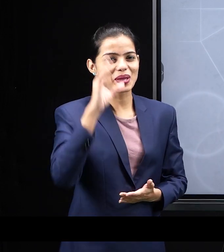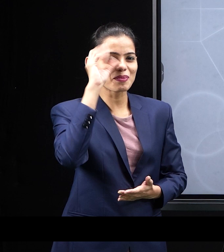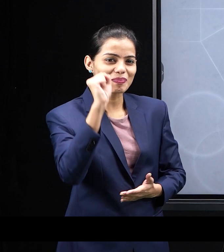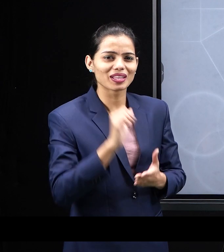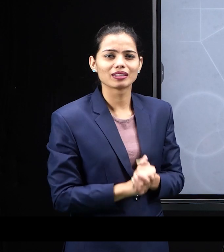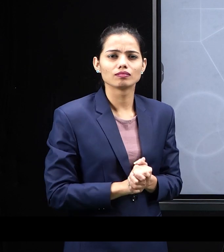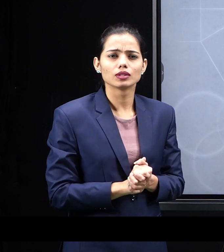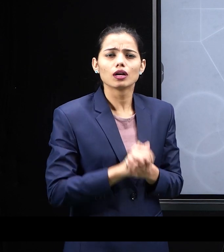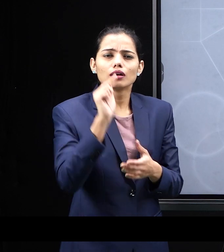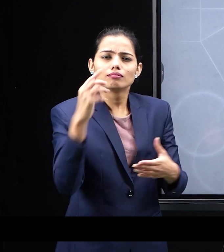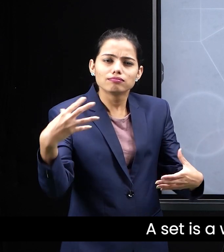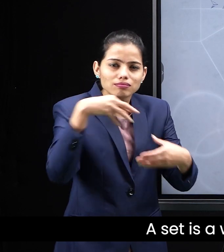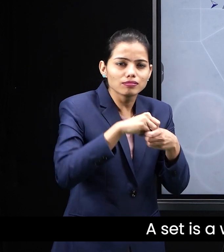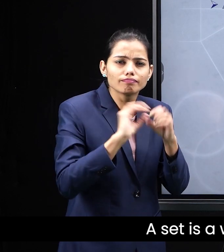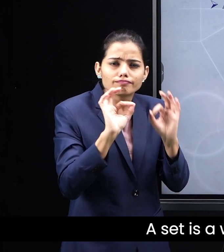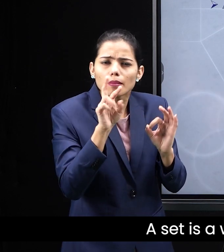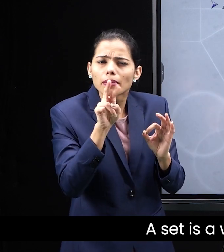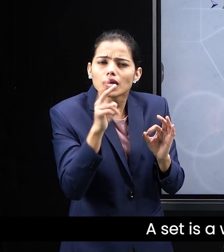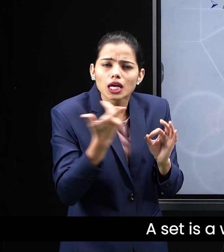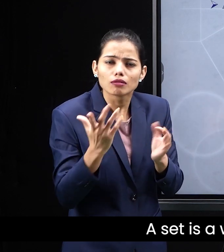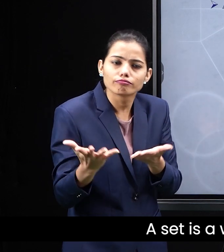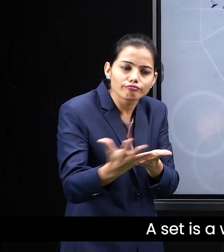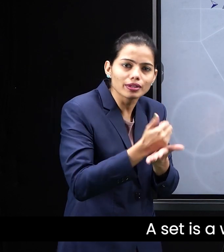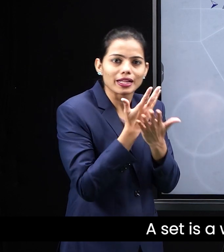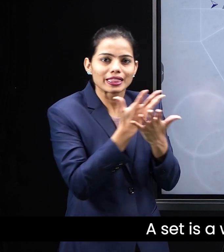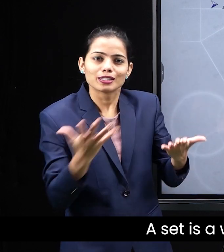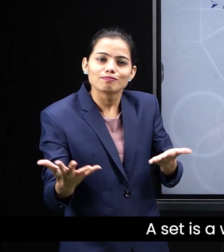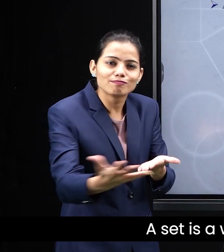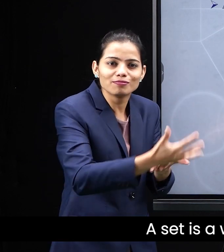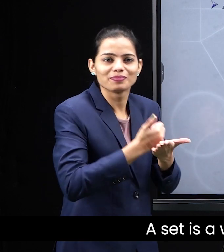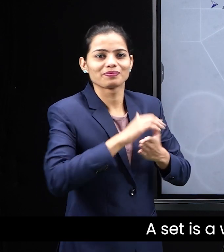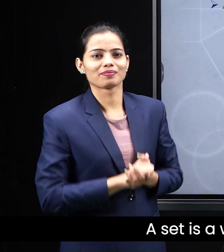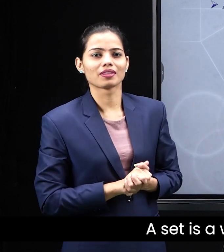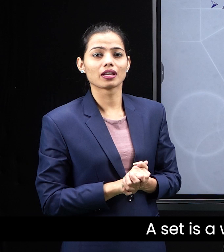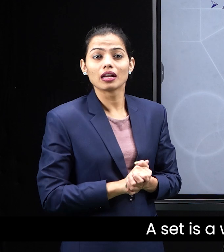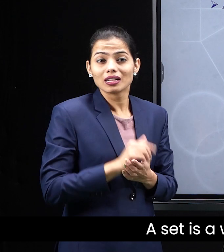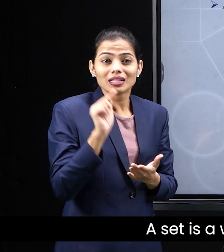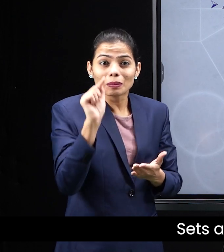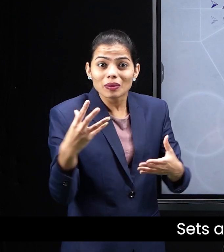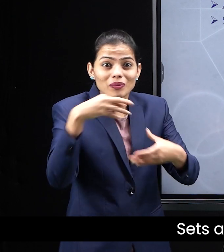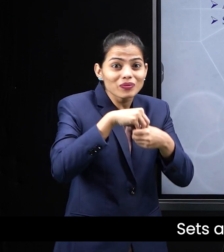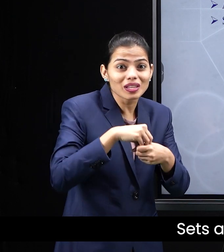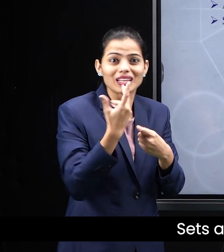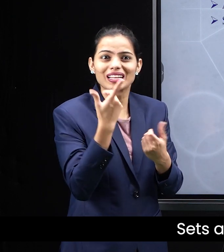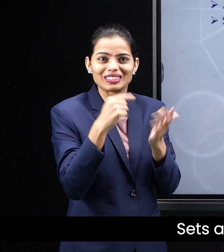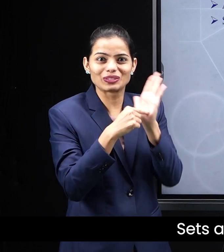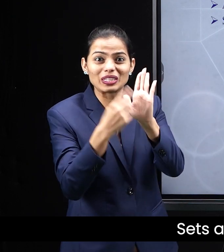to remember. A set is a well-defined collection of objects. Sets are represented in